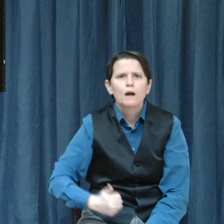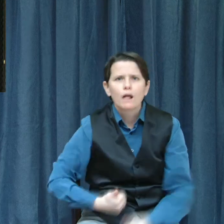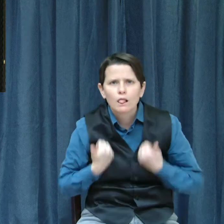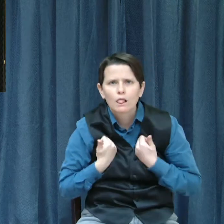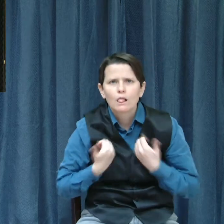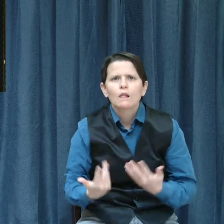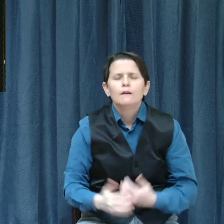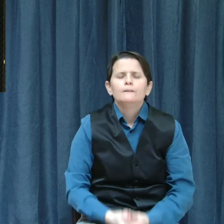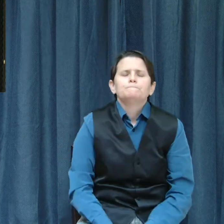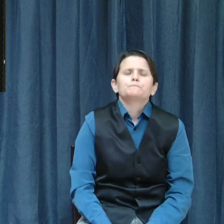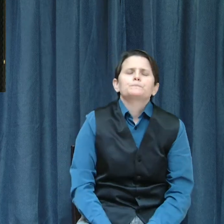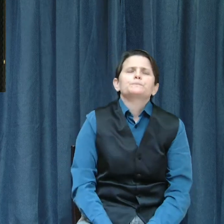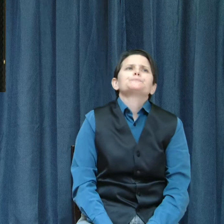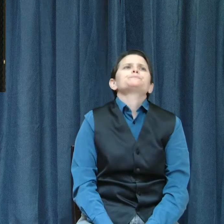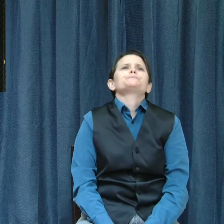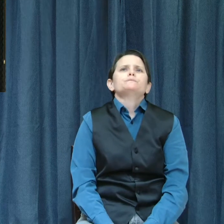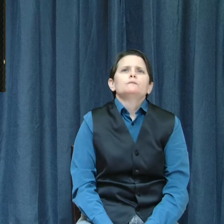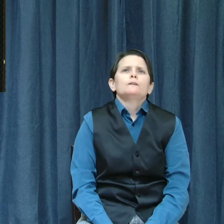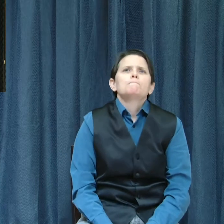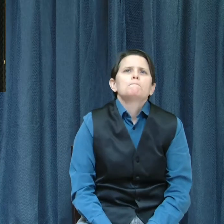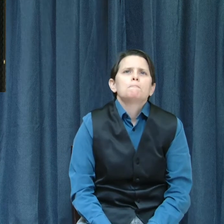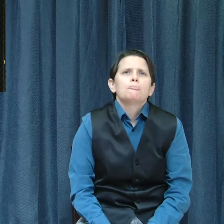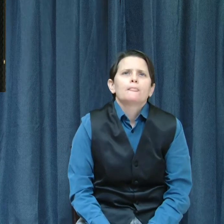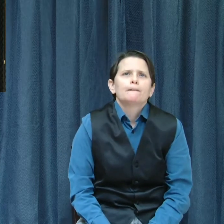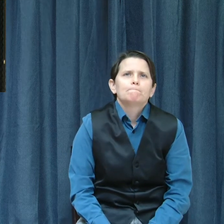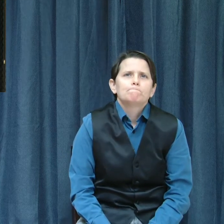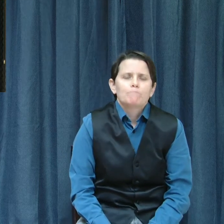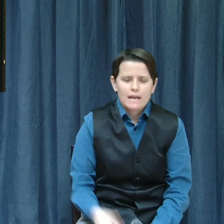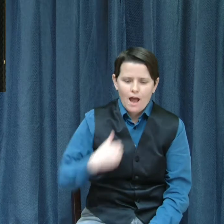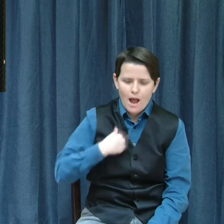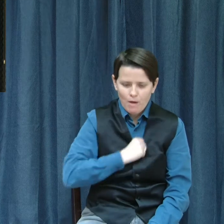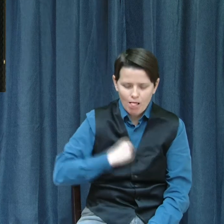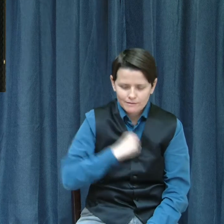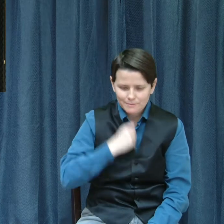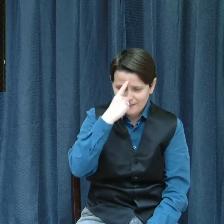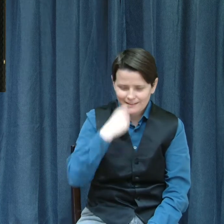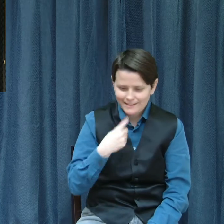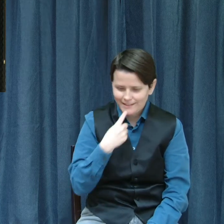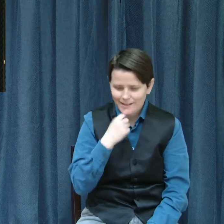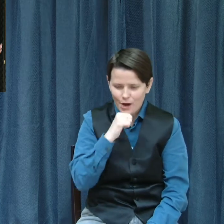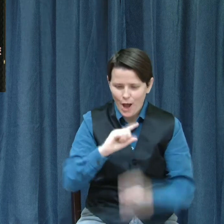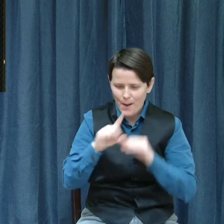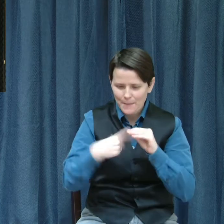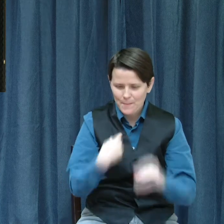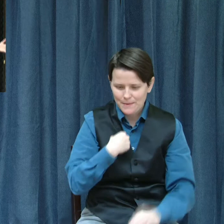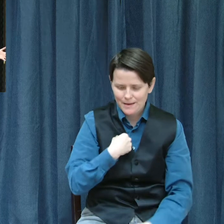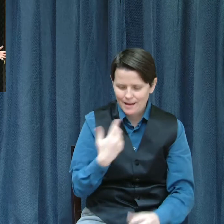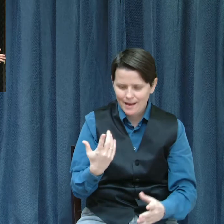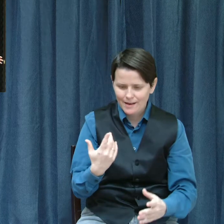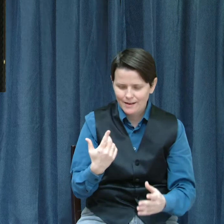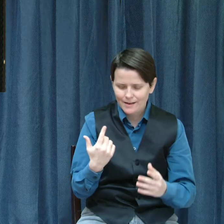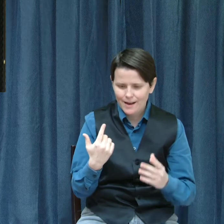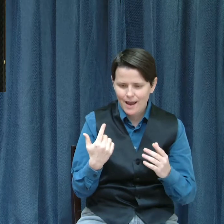and I apologize because I just told you I wasn't going to make it about me, and I'm going to make it about me. But hopefully, it's only so you can relate, so that it can be about all of